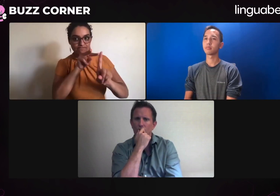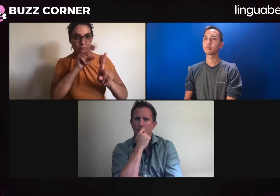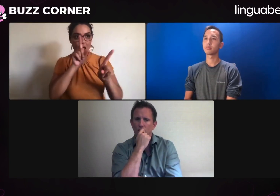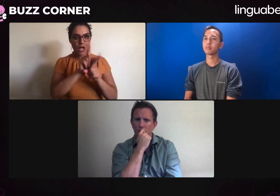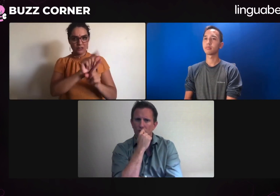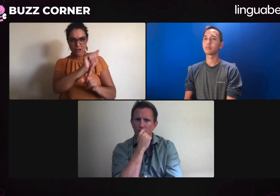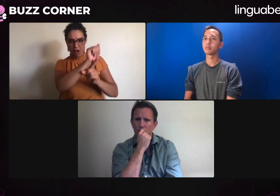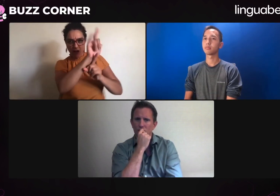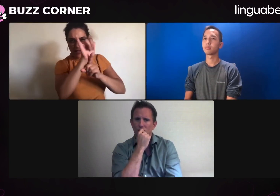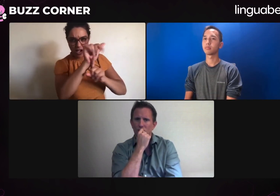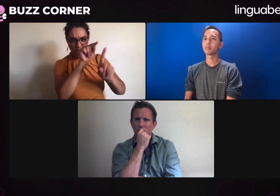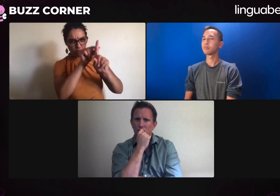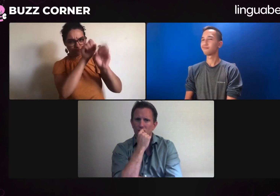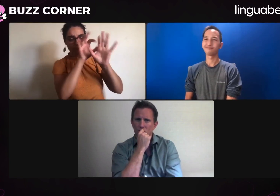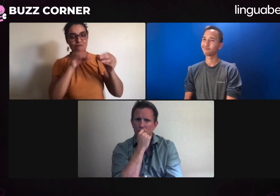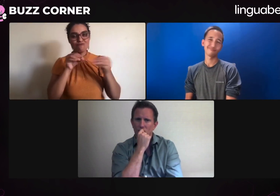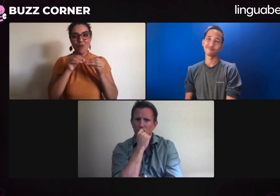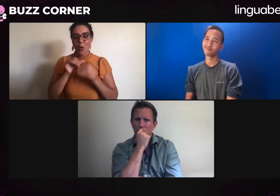what an ally is.